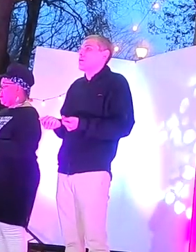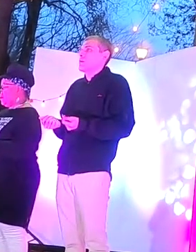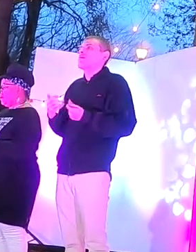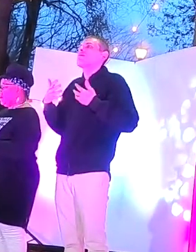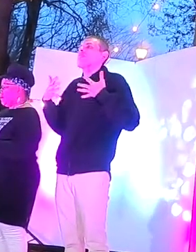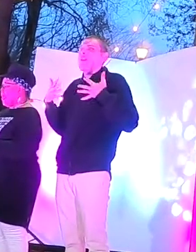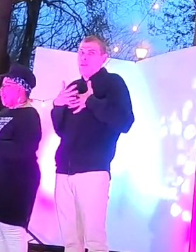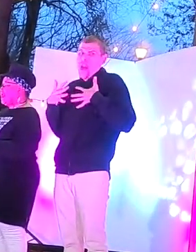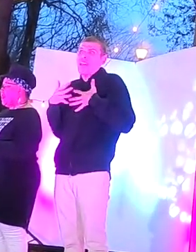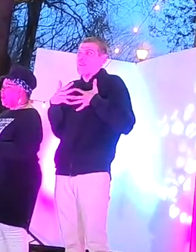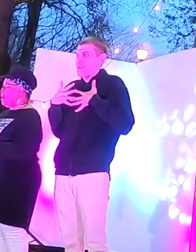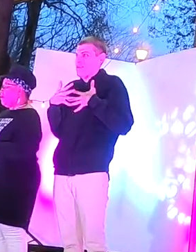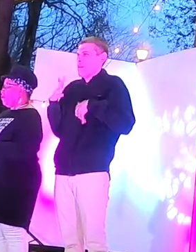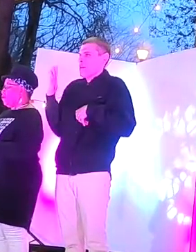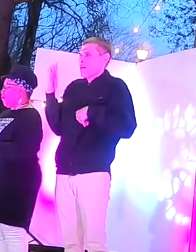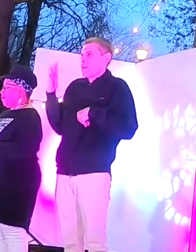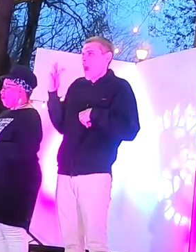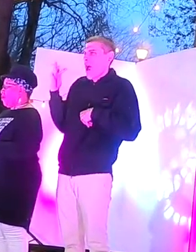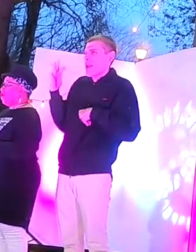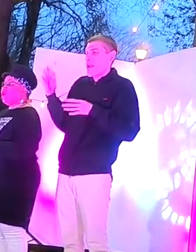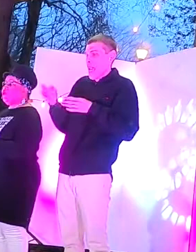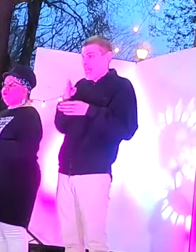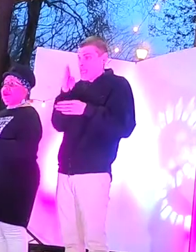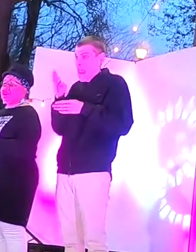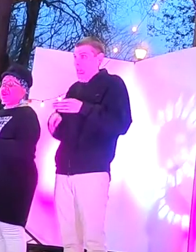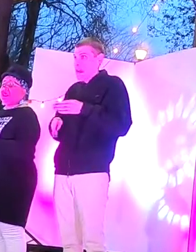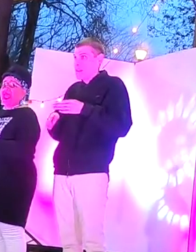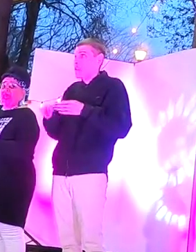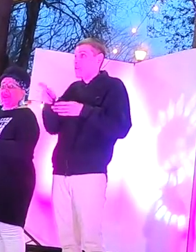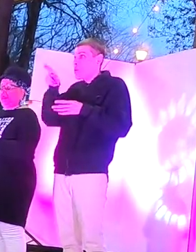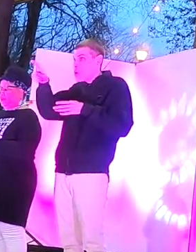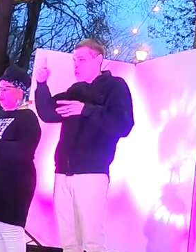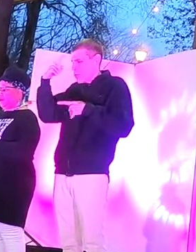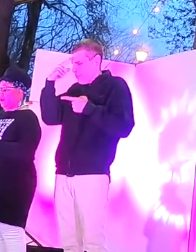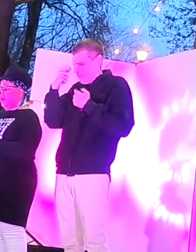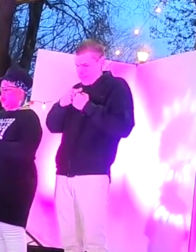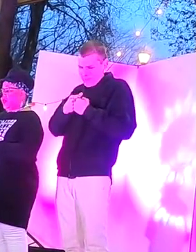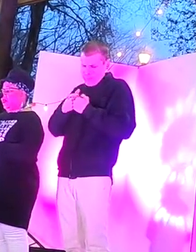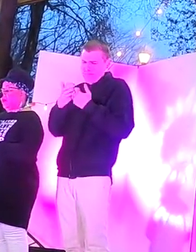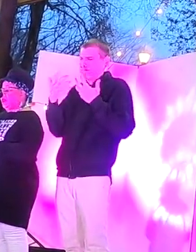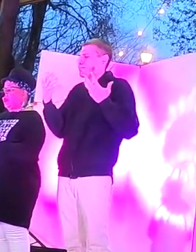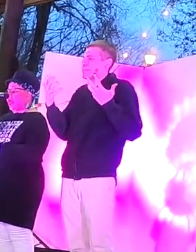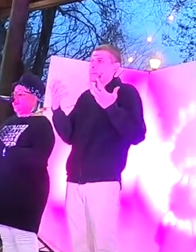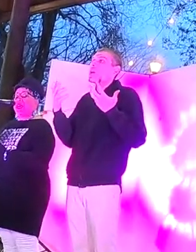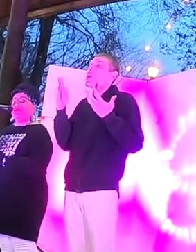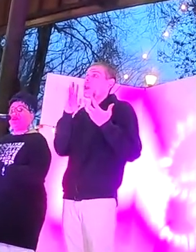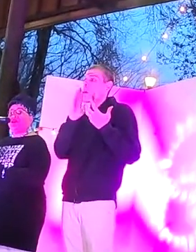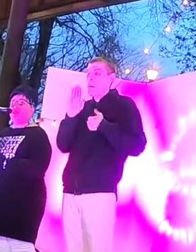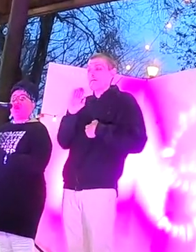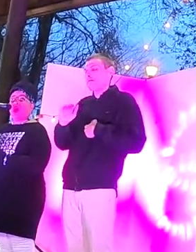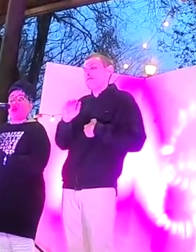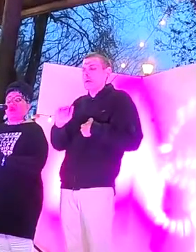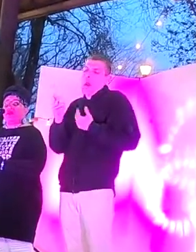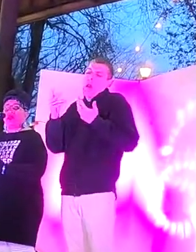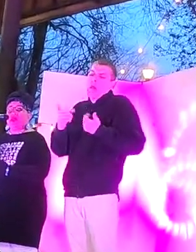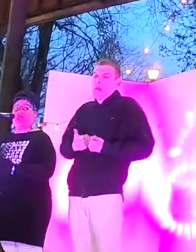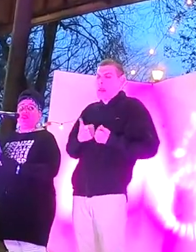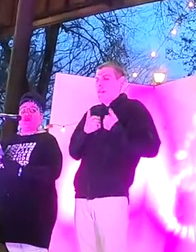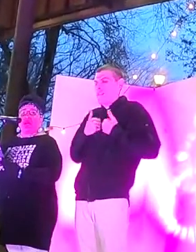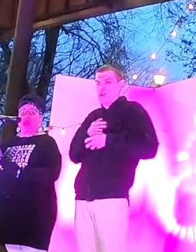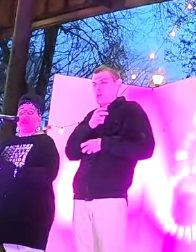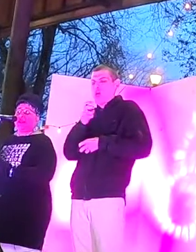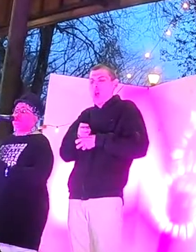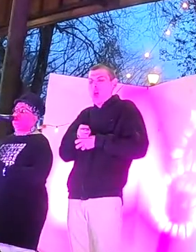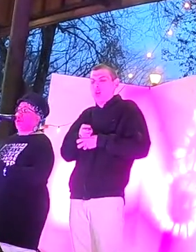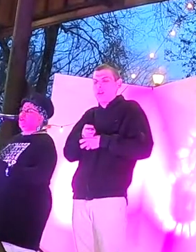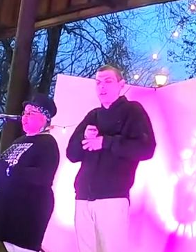afraid at the end of your rope, when you've mentally had it, they'll say life is too hard and